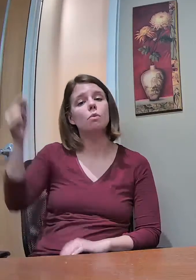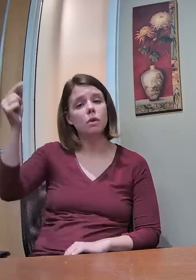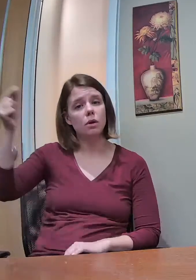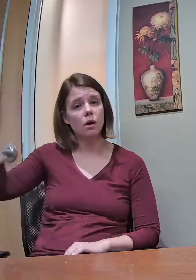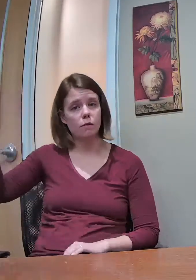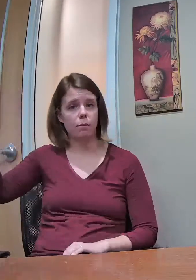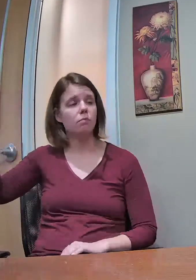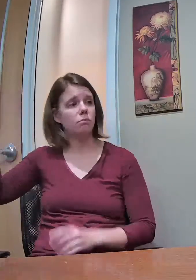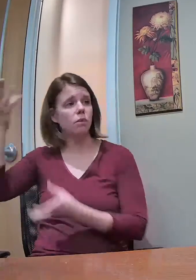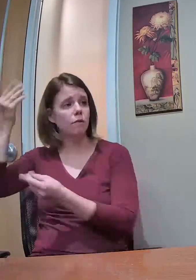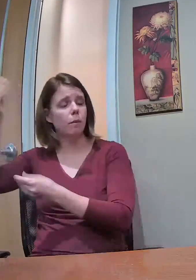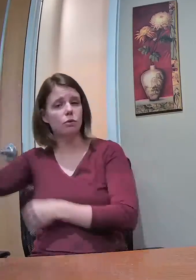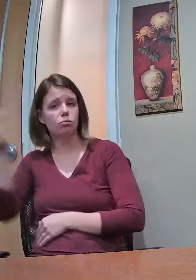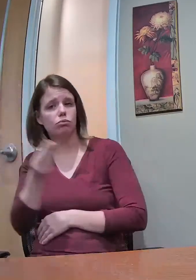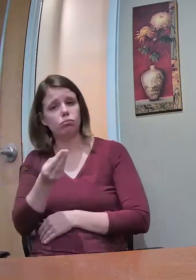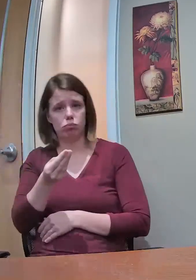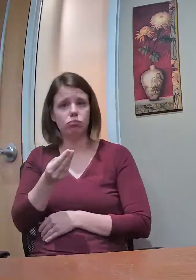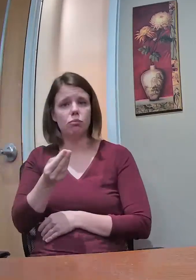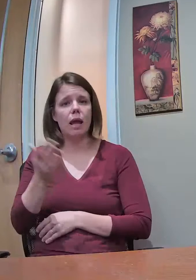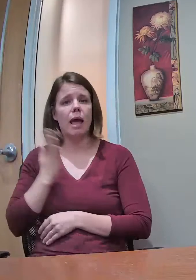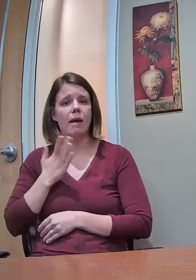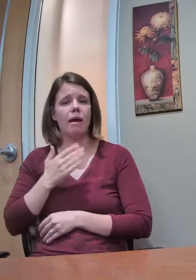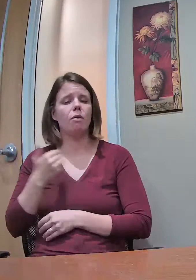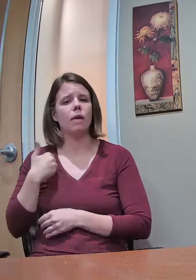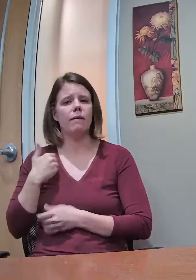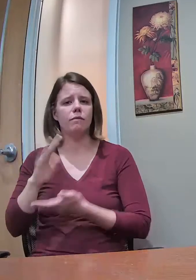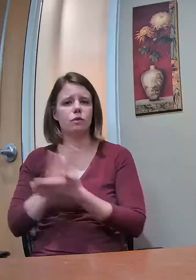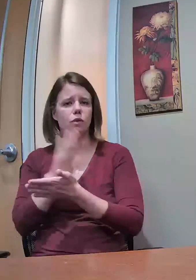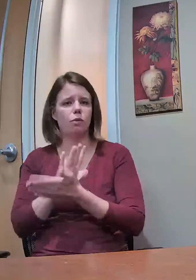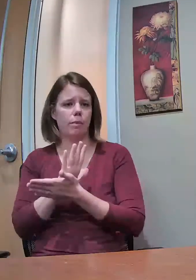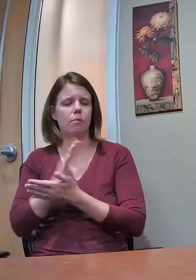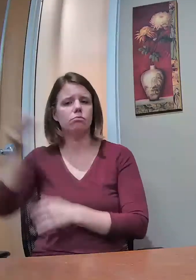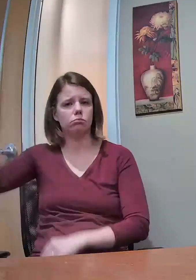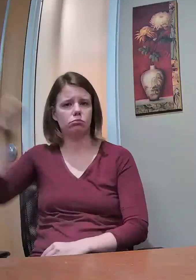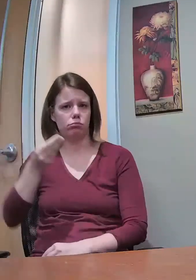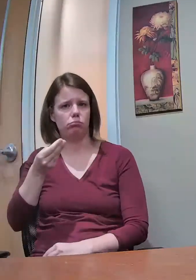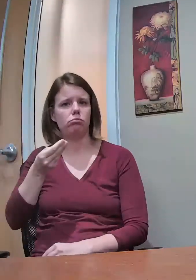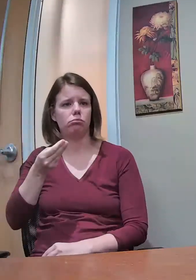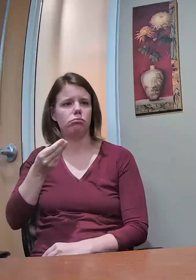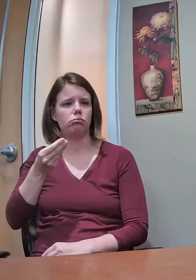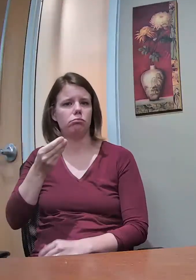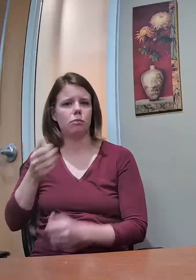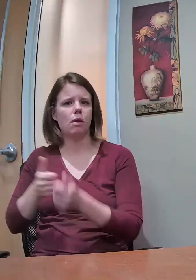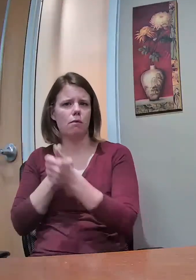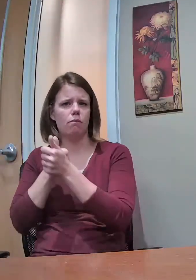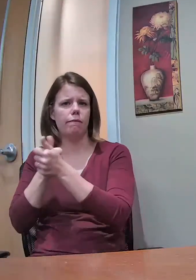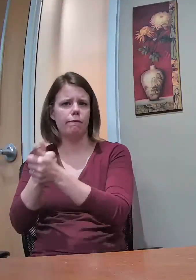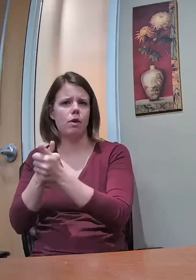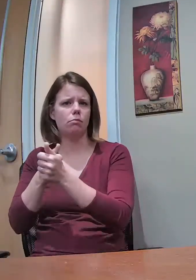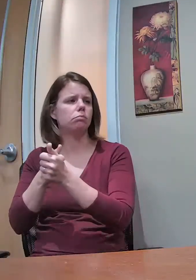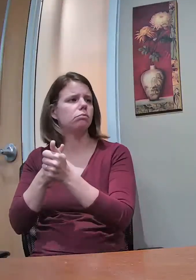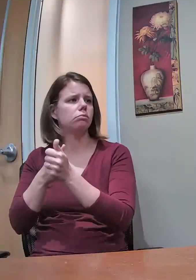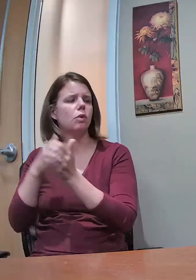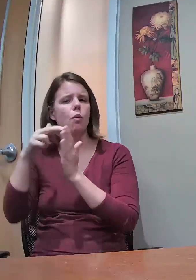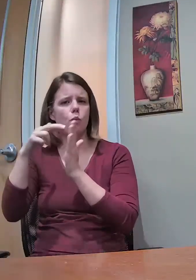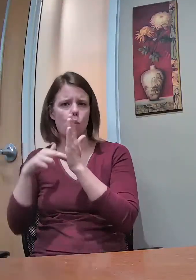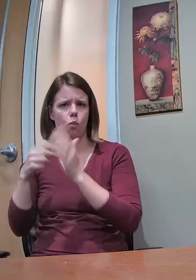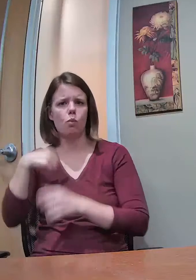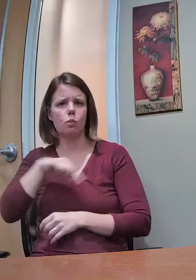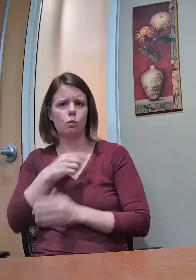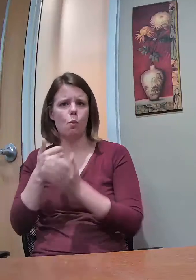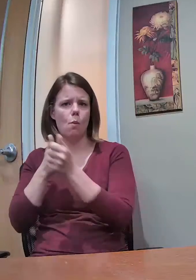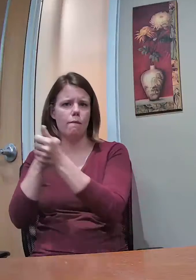of Long-Term Care, and there's a guidance document. So right now,